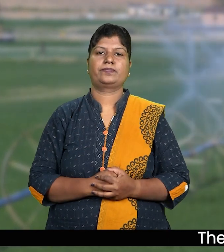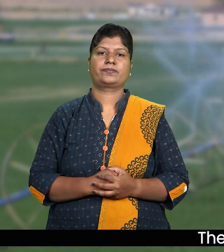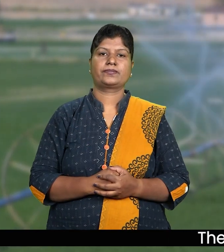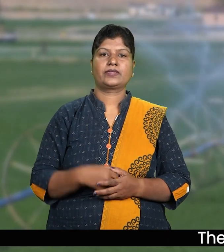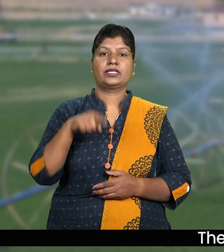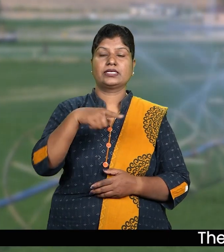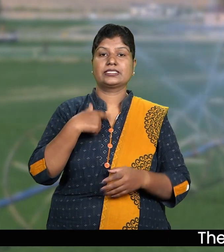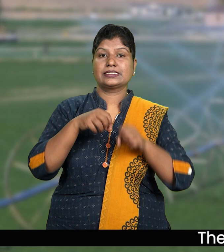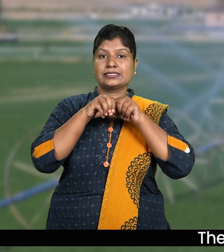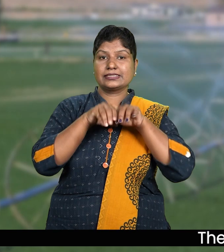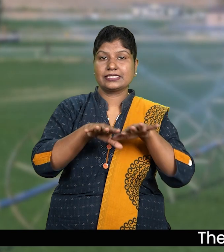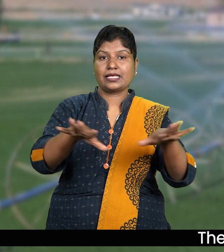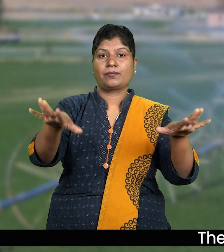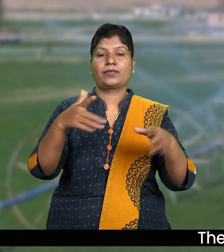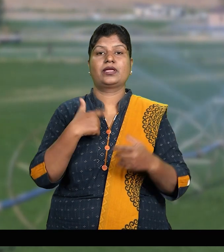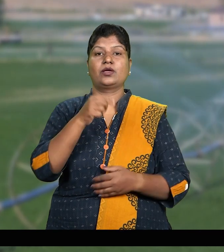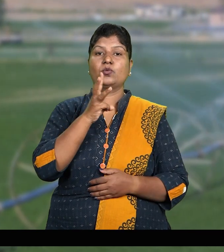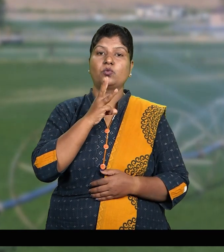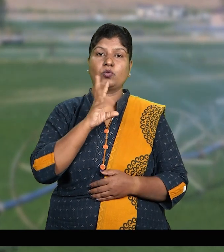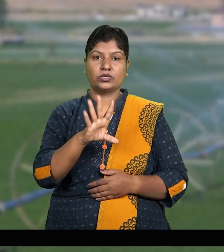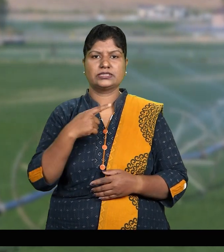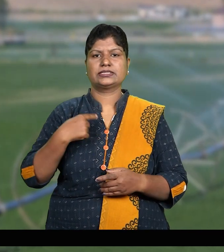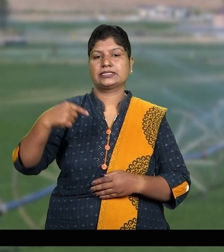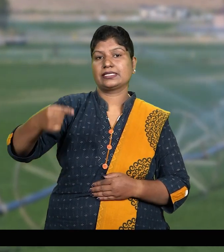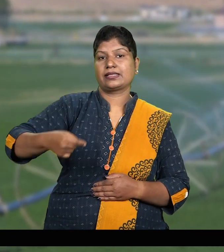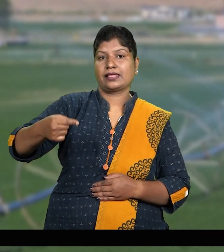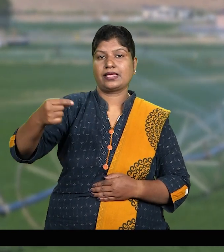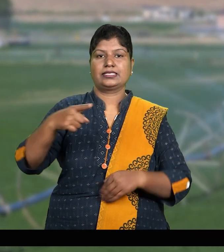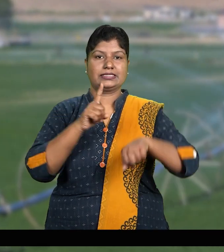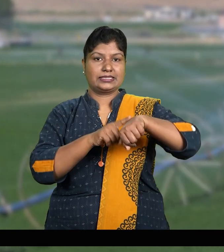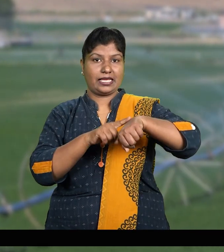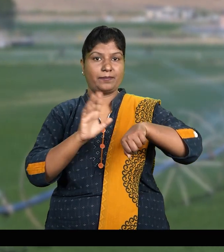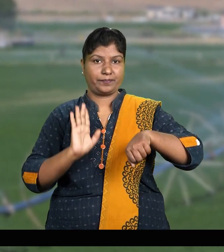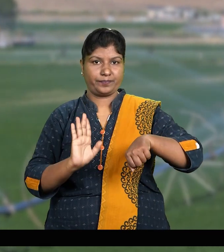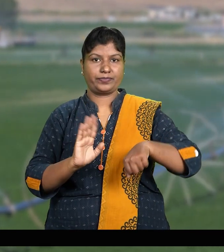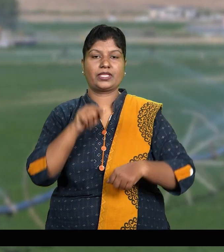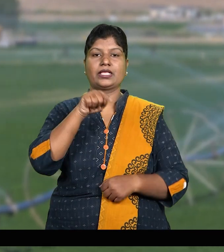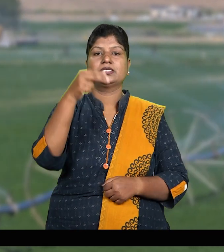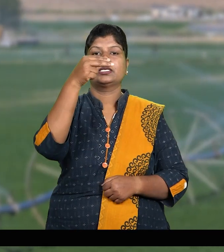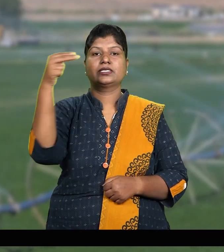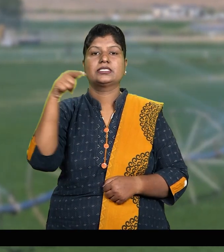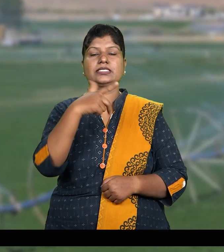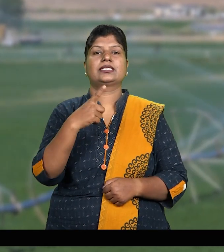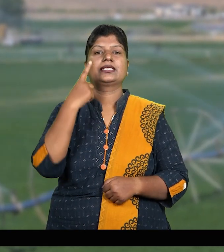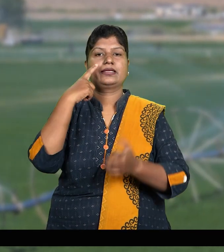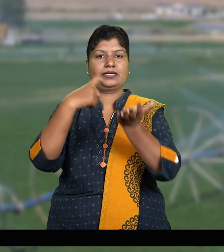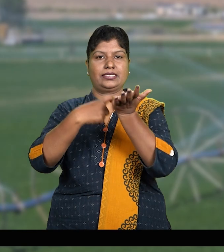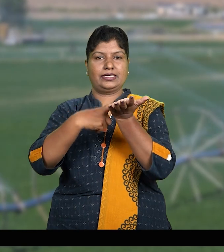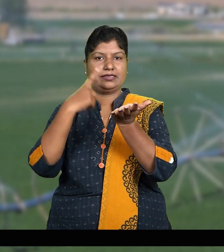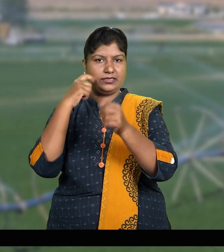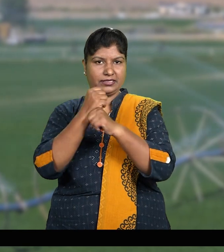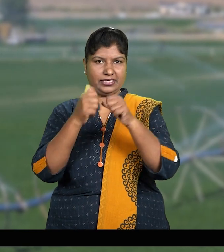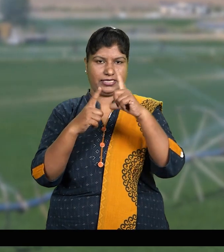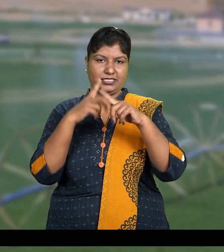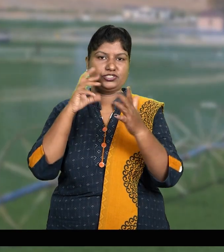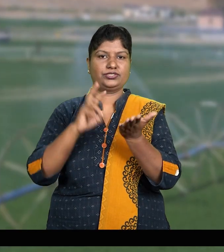The supply of water to crops at regular intervals is called irrigation.